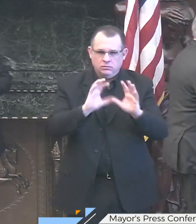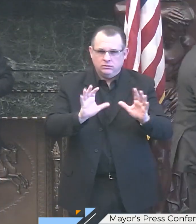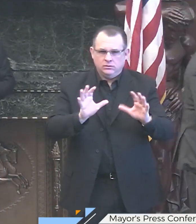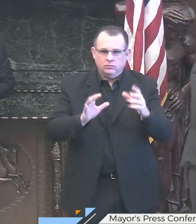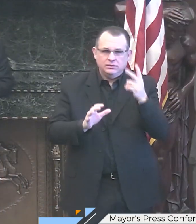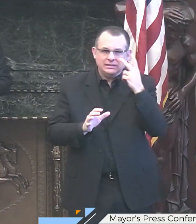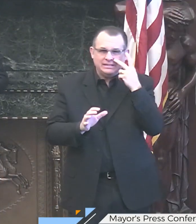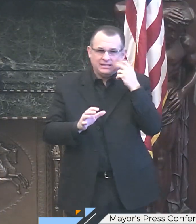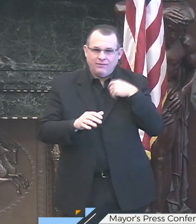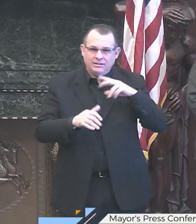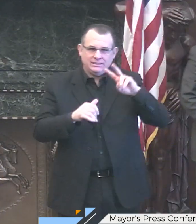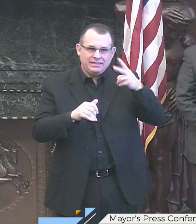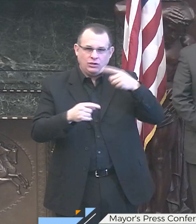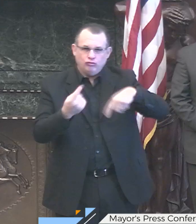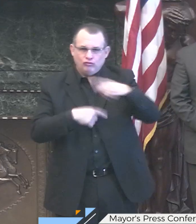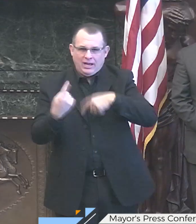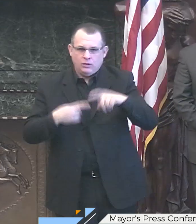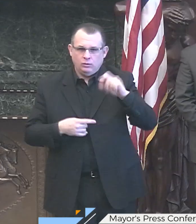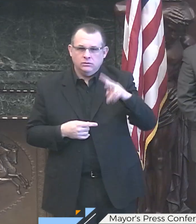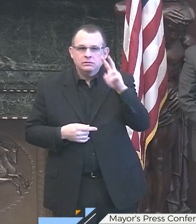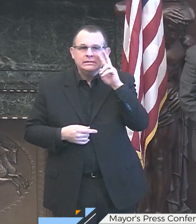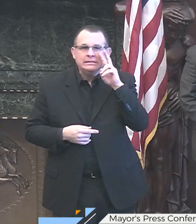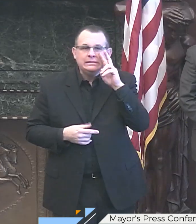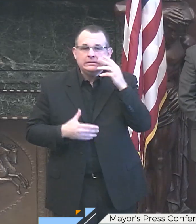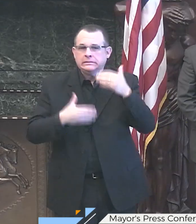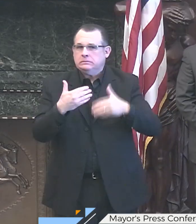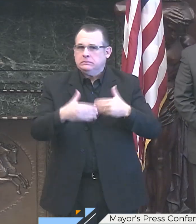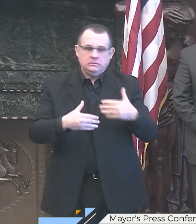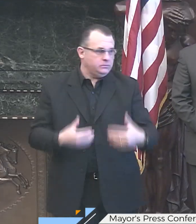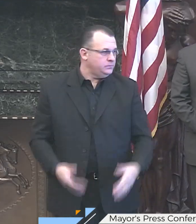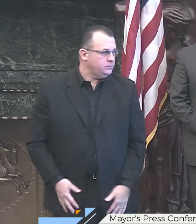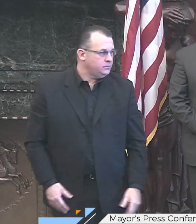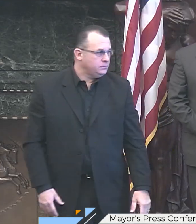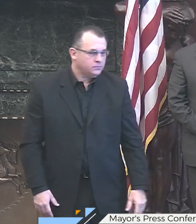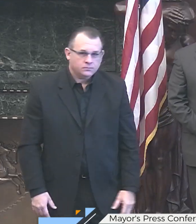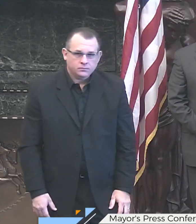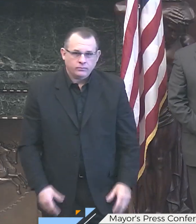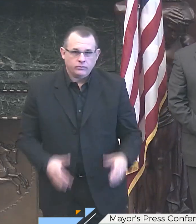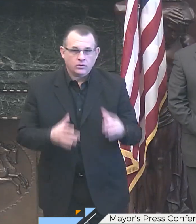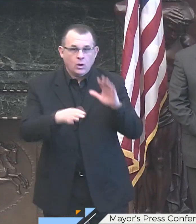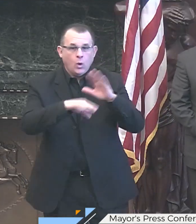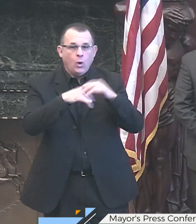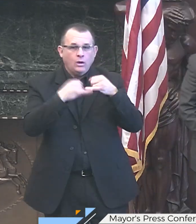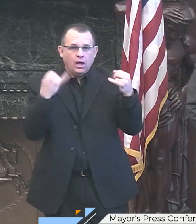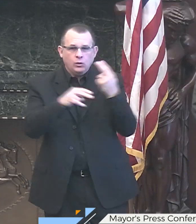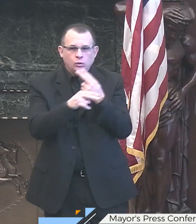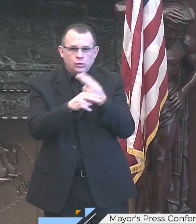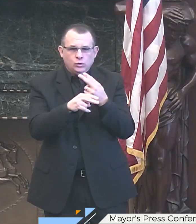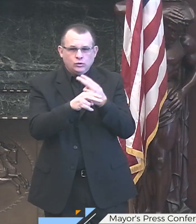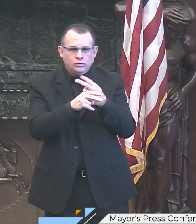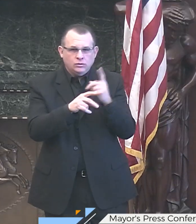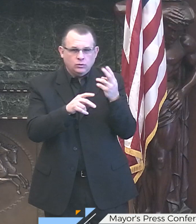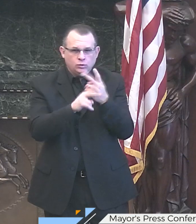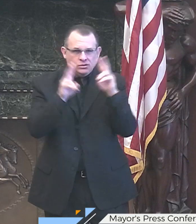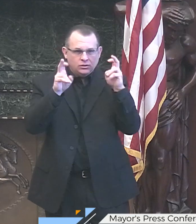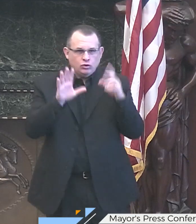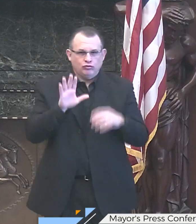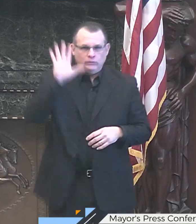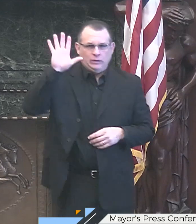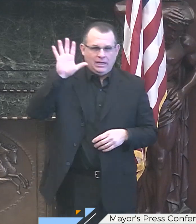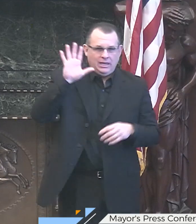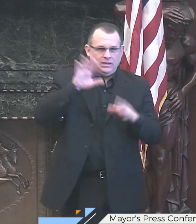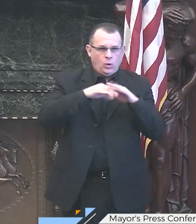of you who are logged in today, please use the raise your hand feature. I see many of you already have, and it is found under